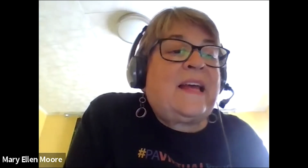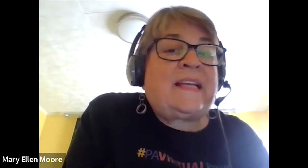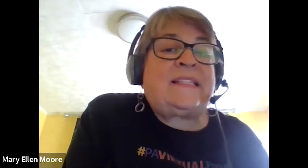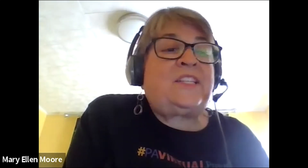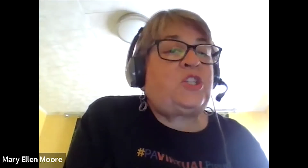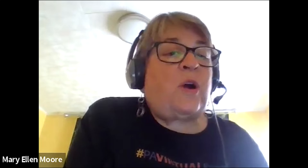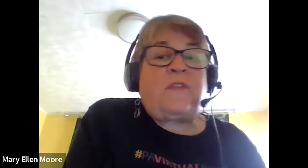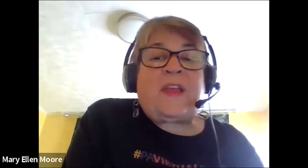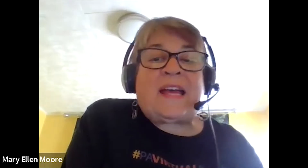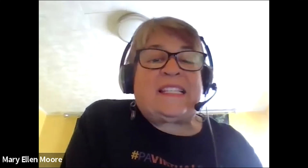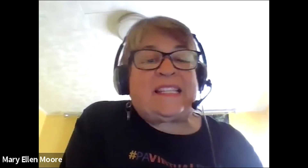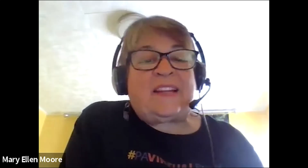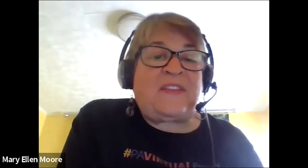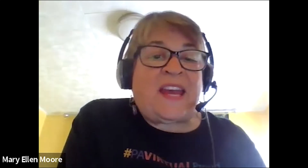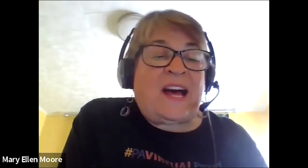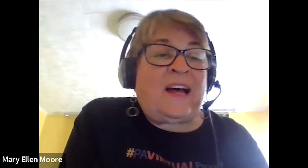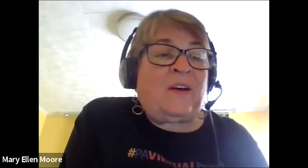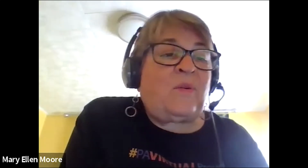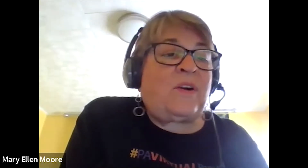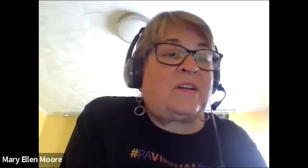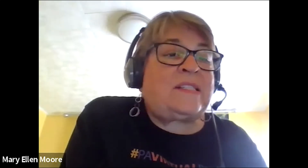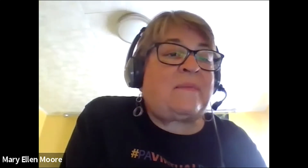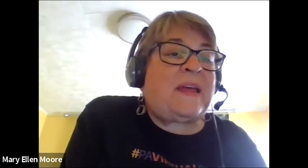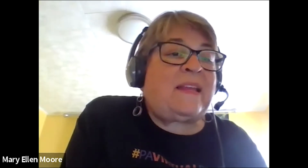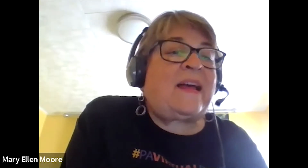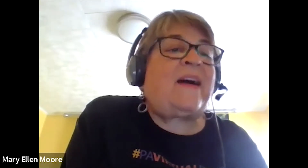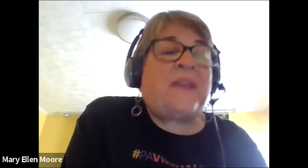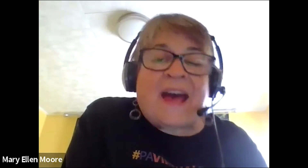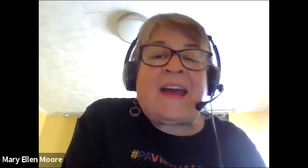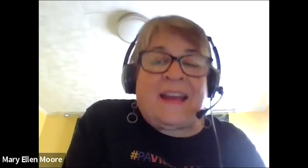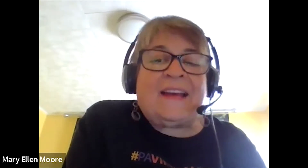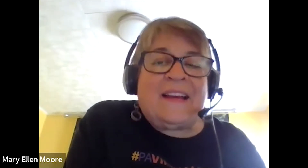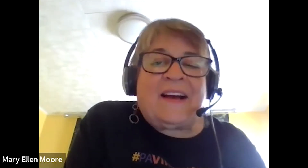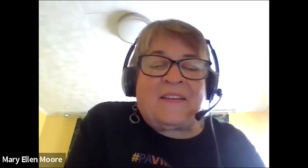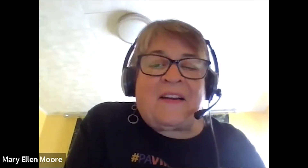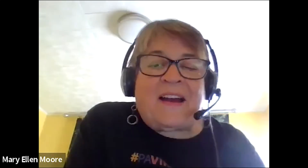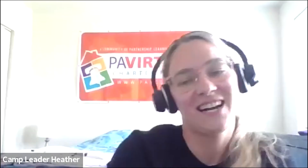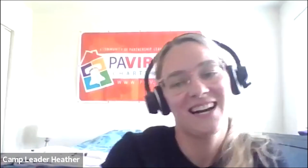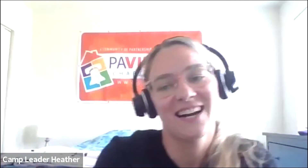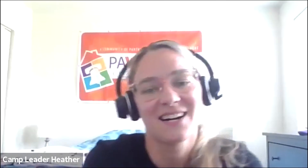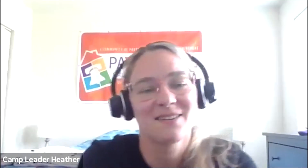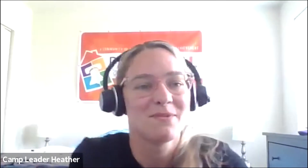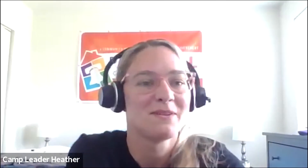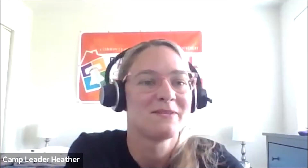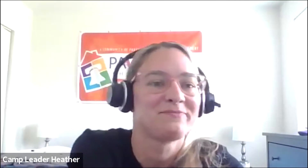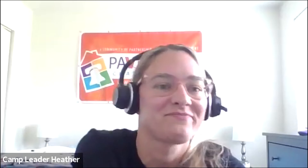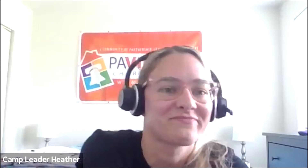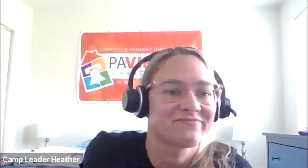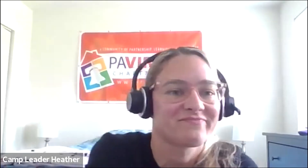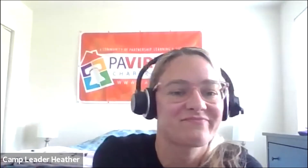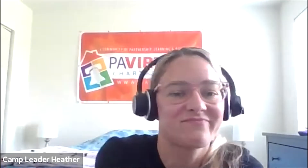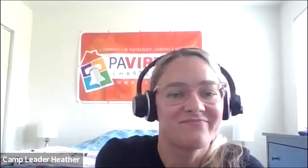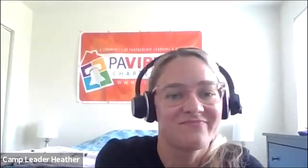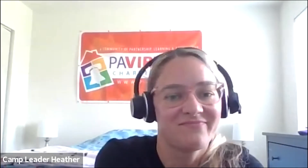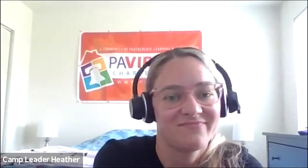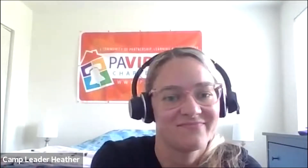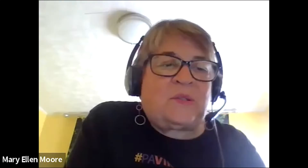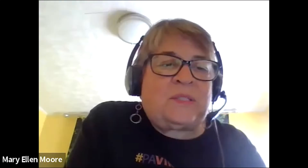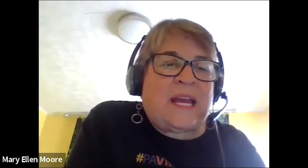Is it short for like Sylvia or something like? Okay. Good All right, job. very good. But they call her Sil. What a cool